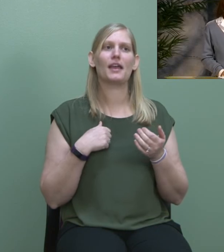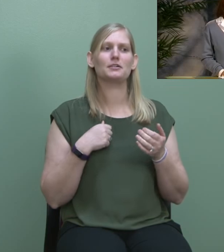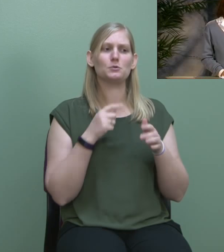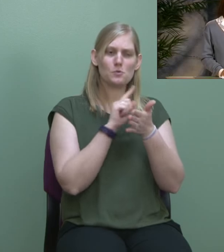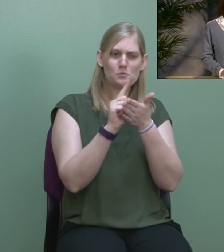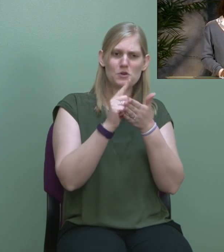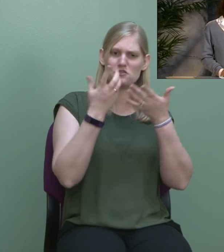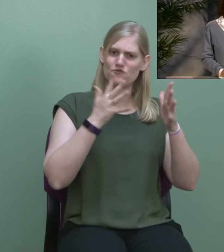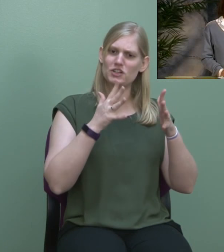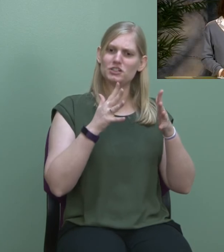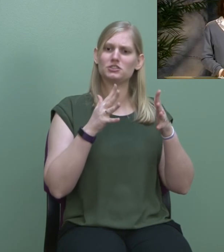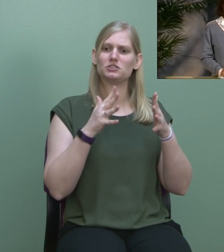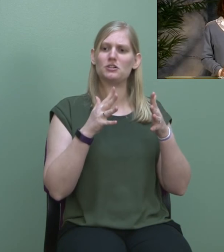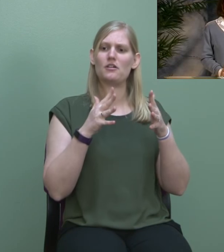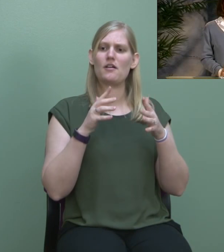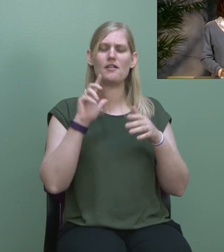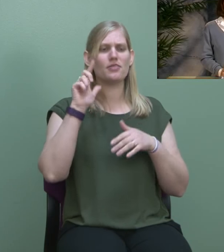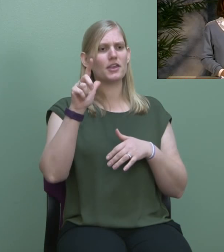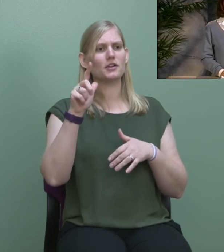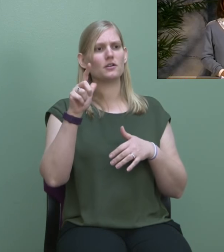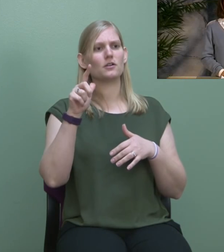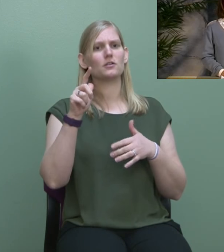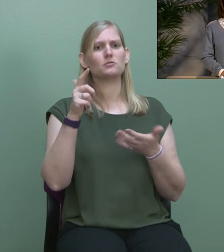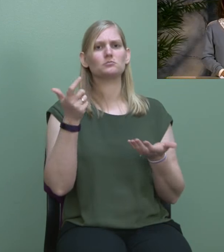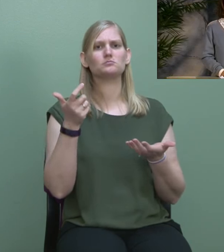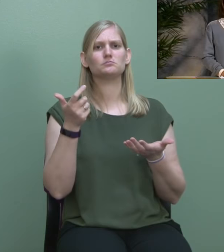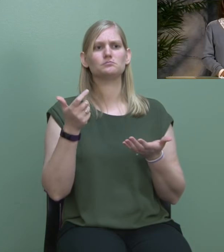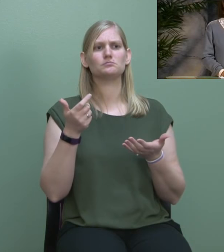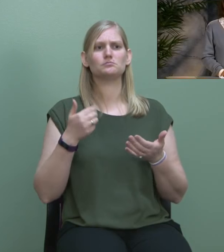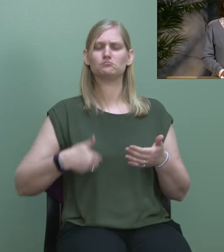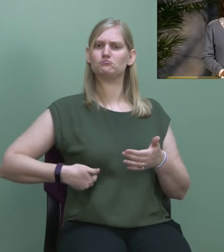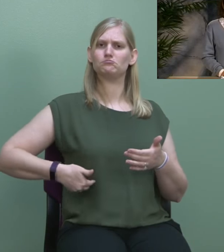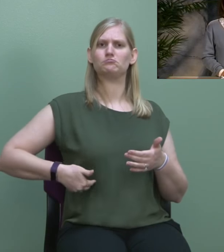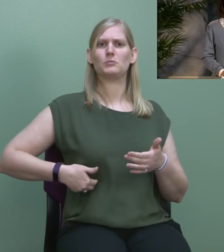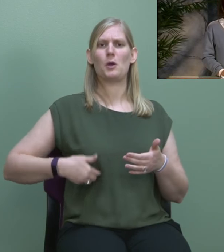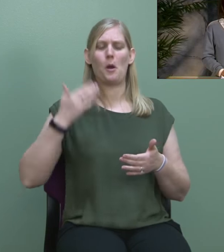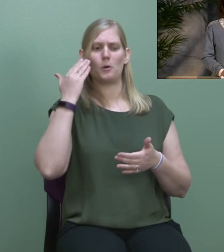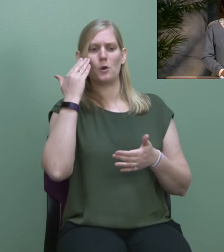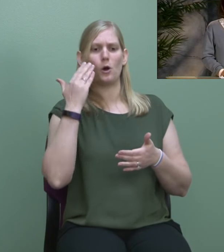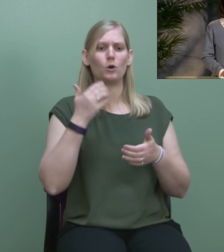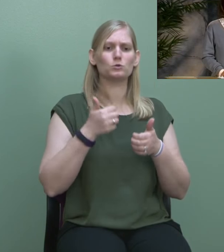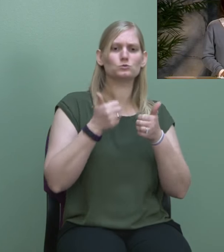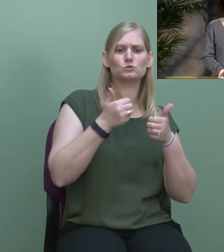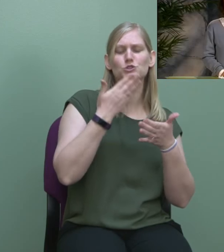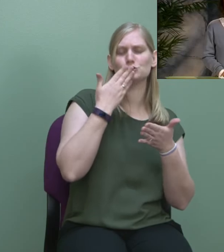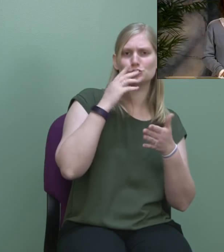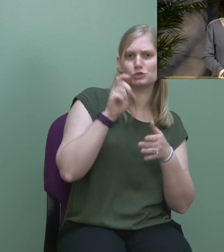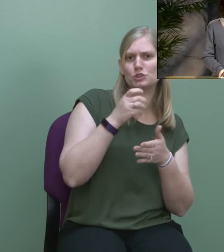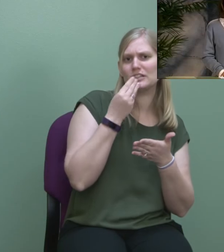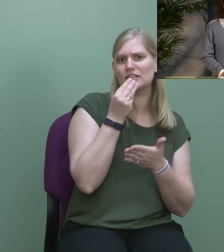You recognize a half of a cup of rice on your plate, and you know when you're having 3 servings instead of 1.